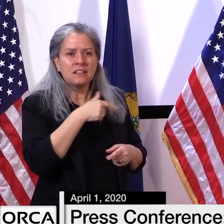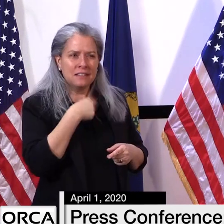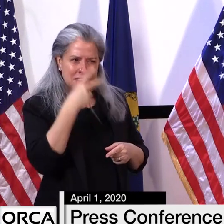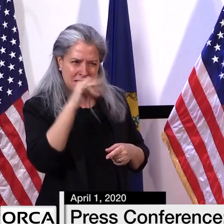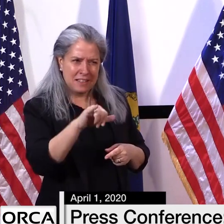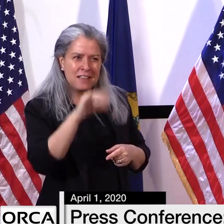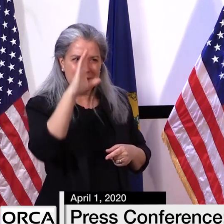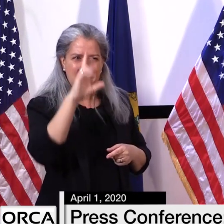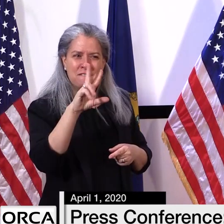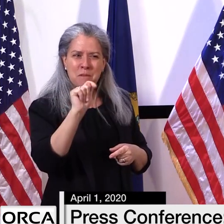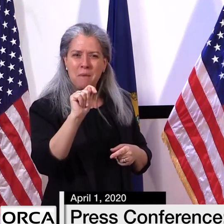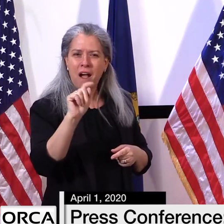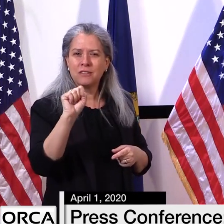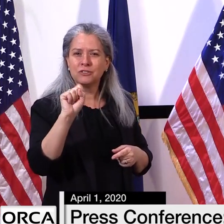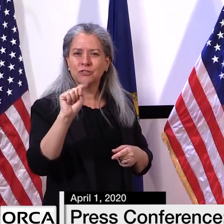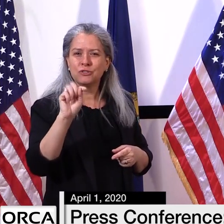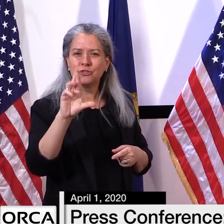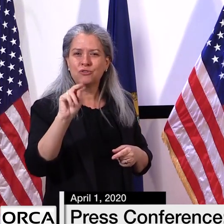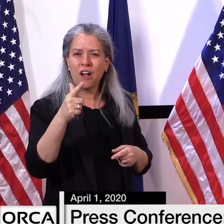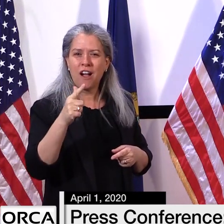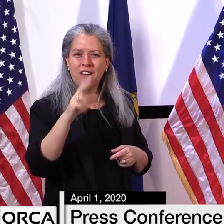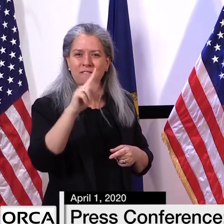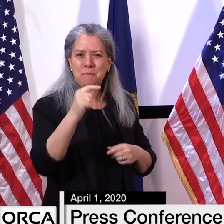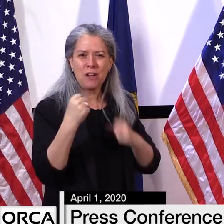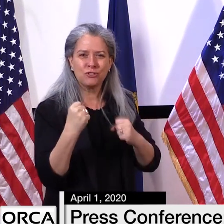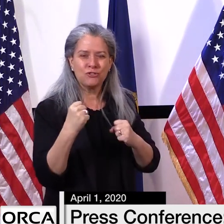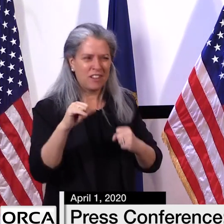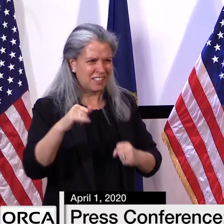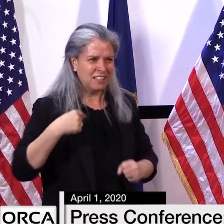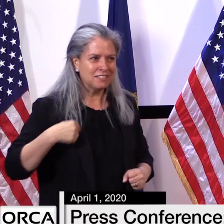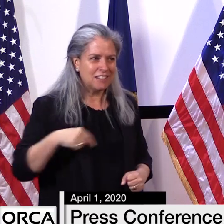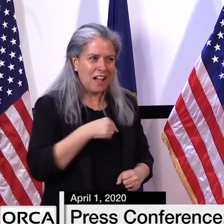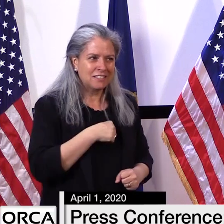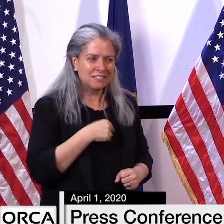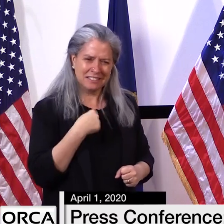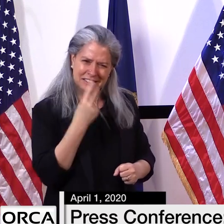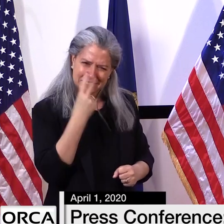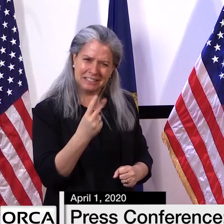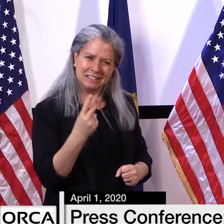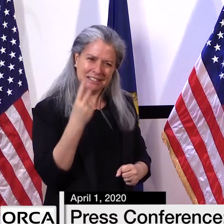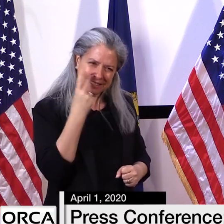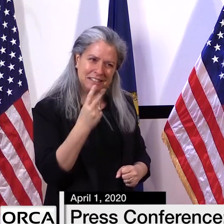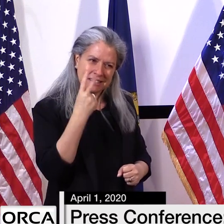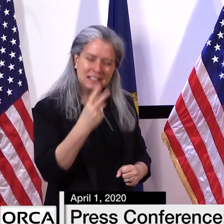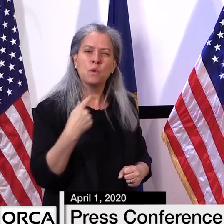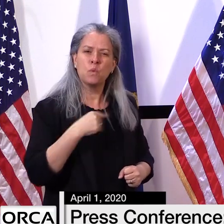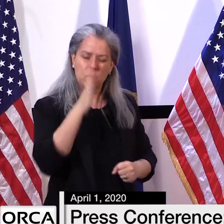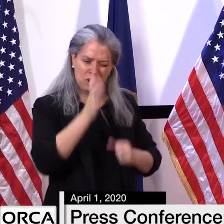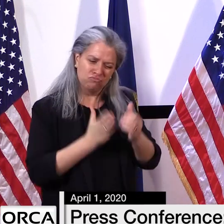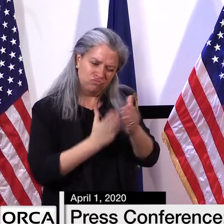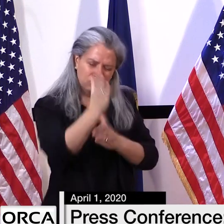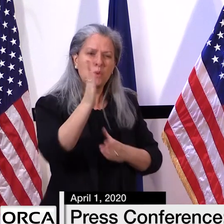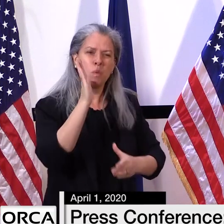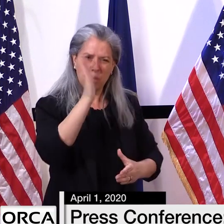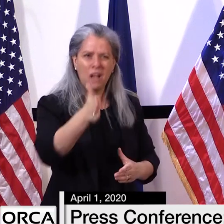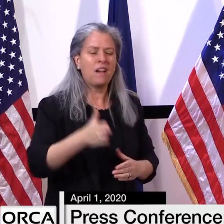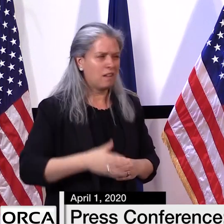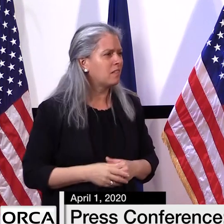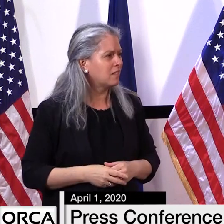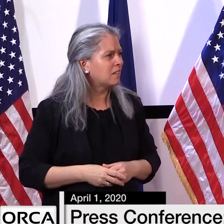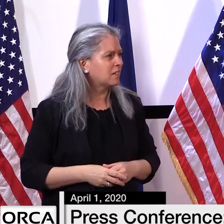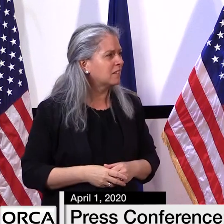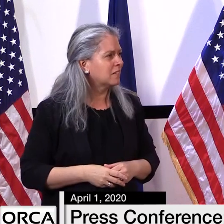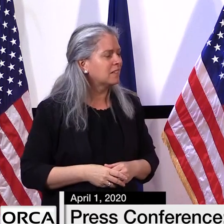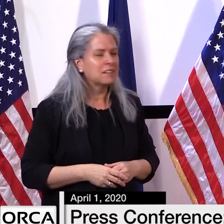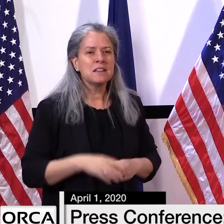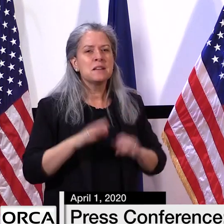day. And that's why I'm certain we're going to get through this, and we'll do it together. But today I want to take some